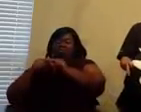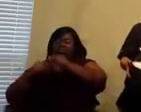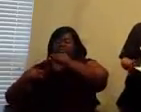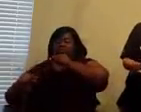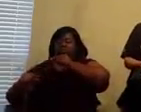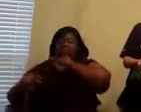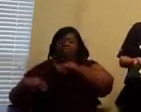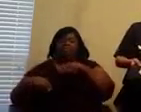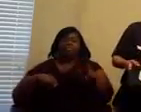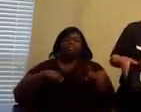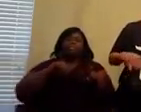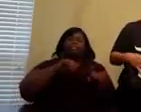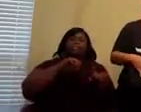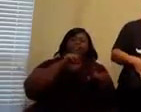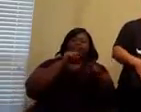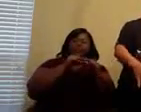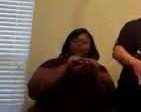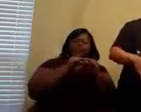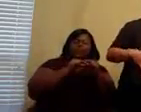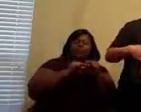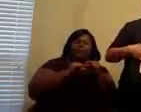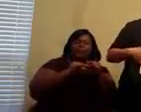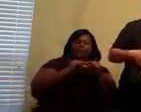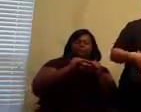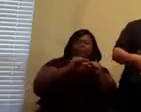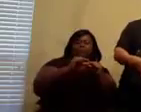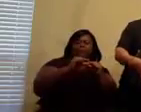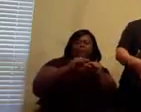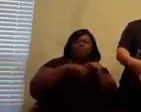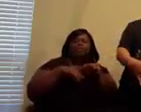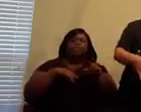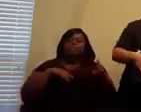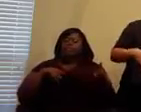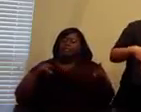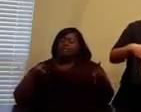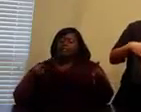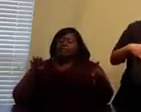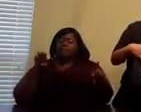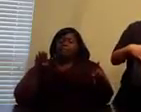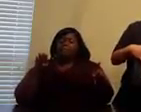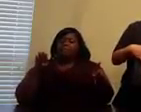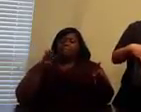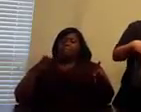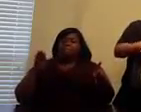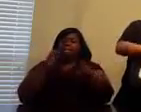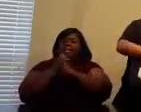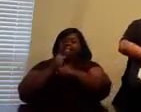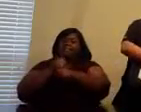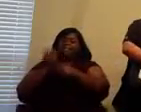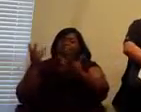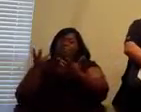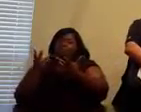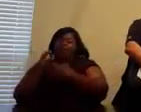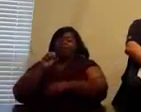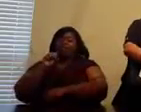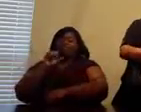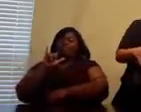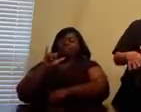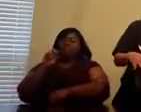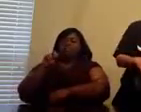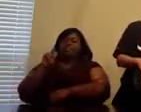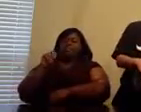thinner. This one is also made out of a synthetic material on the top, and this one is made out of